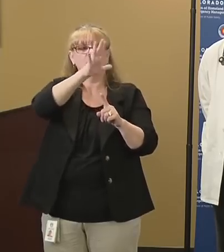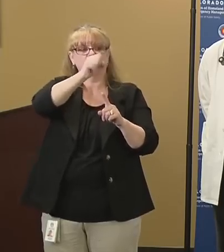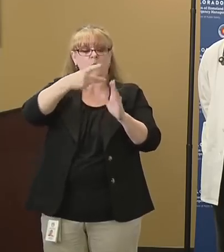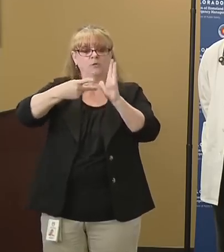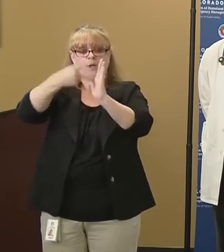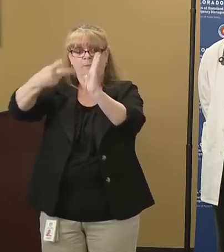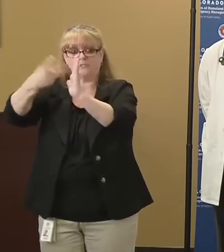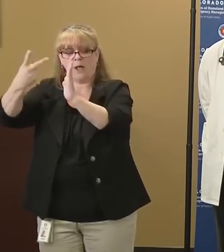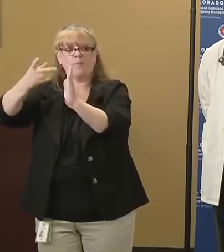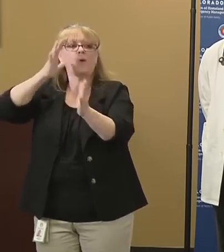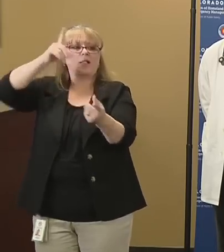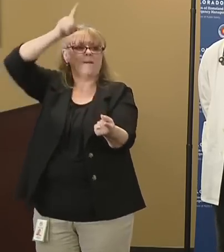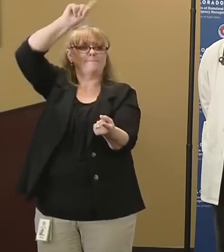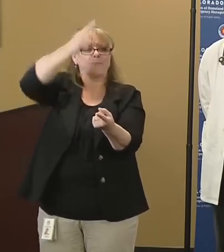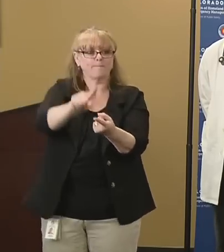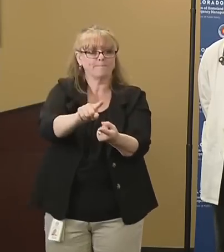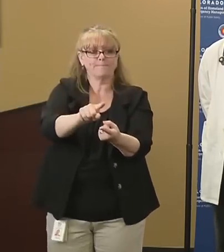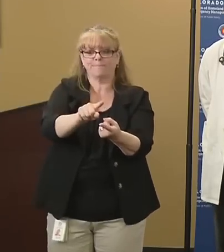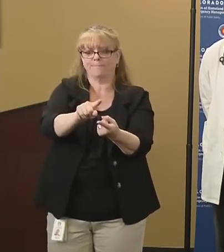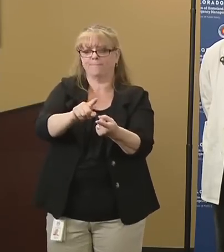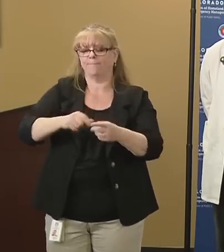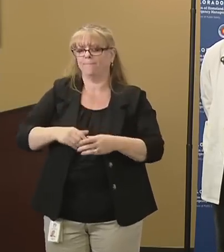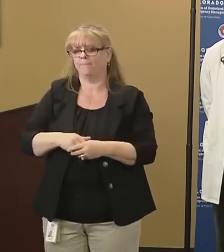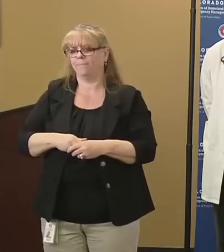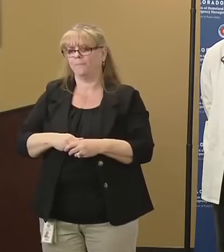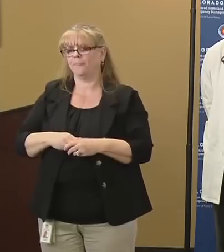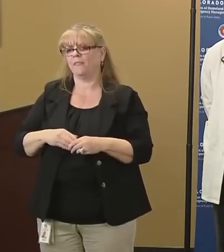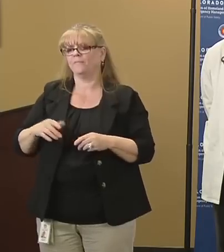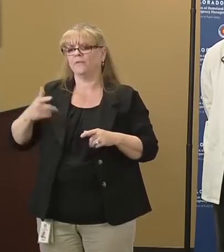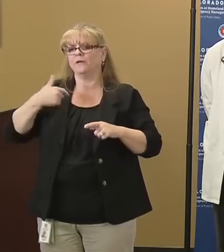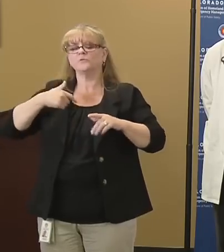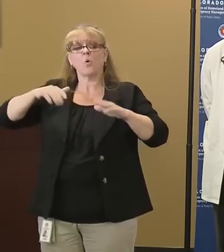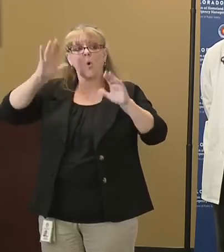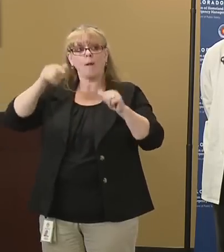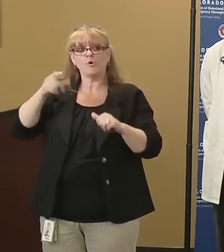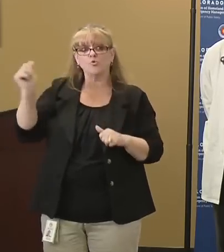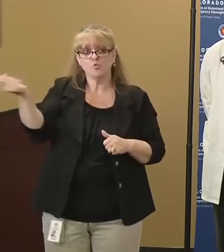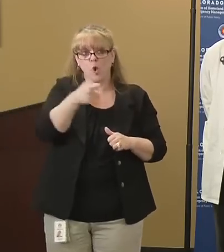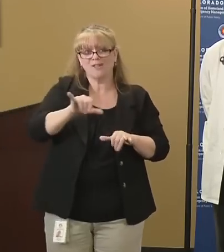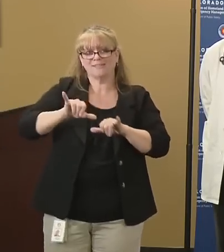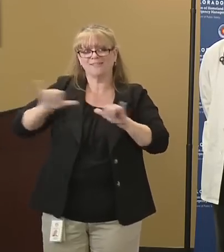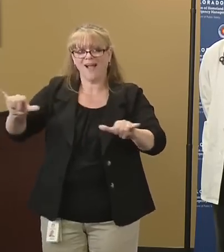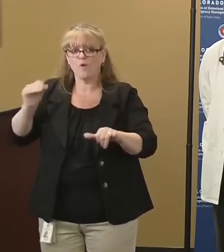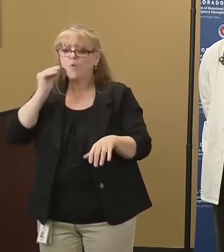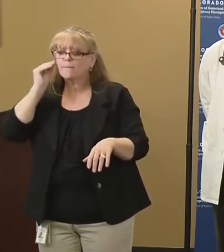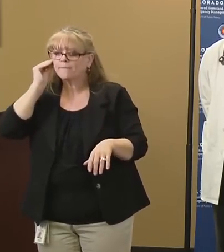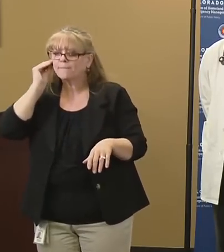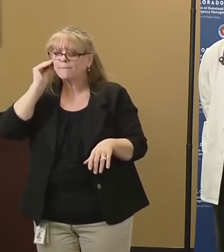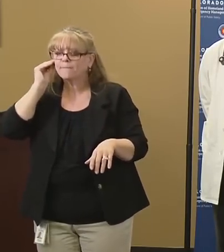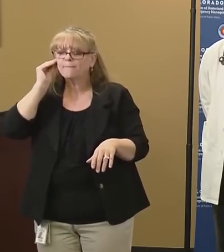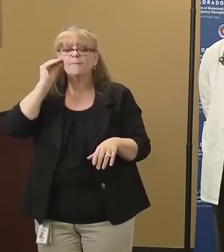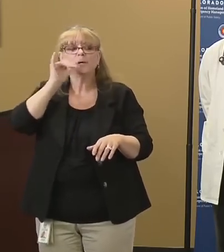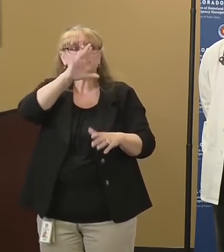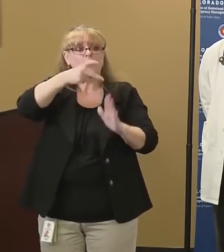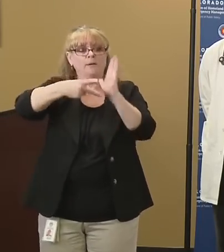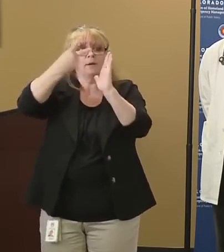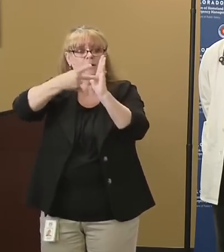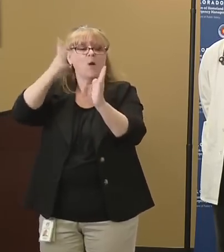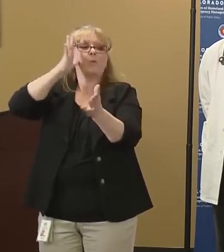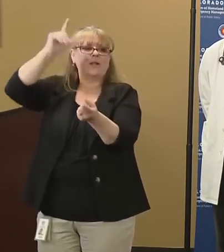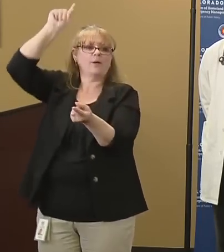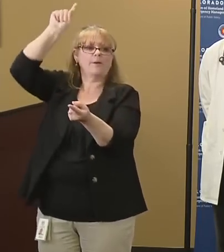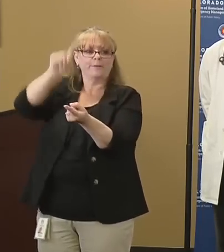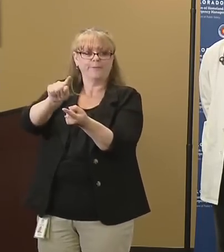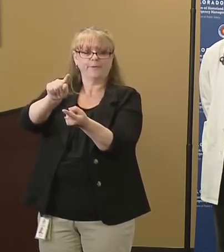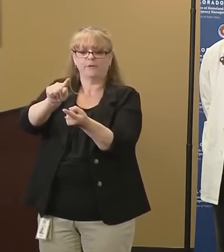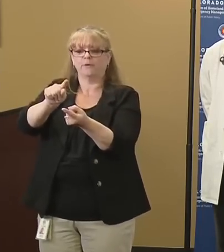as people are staying home, that doubling factor will. And what that doubling factor means is it doesn't mean we're not going to need those beds. It gives us more time to build them. We have literally people